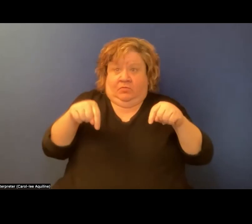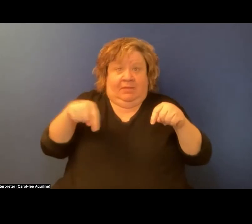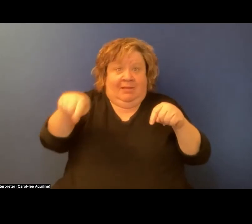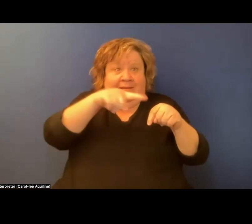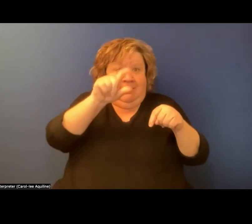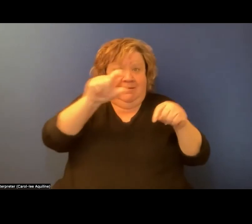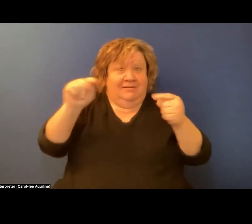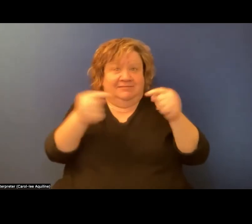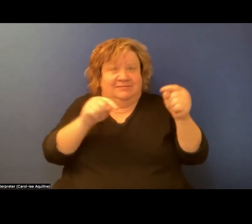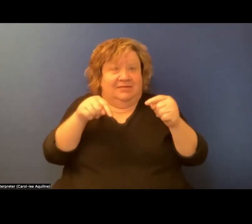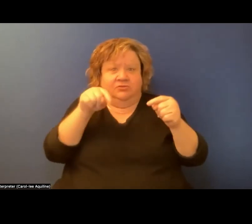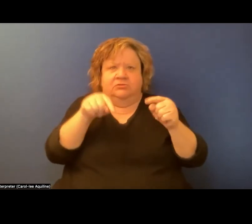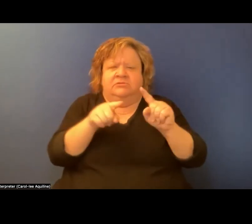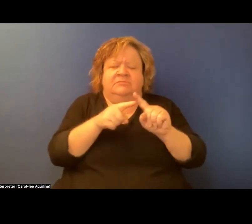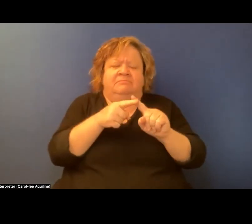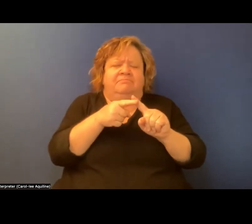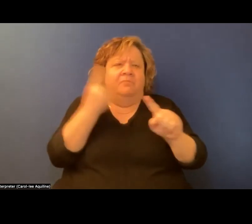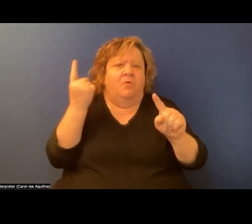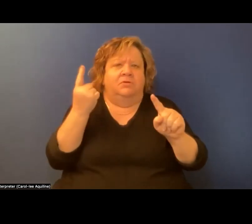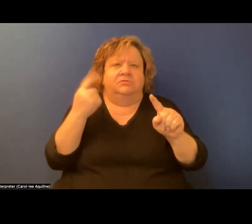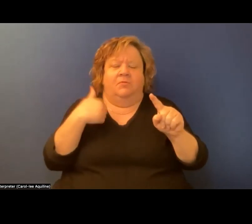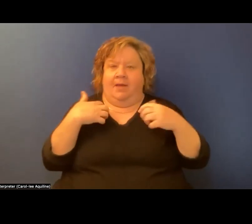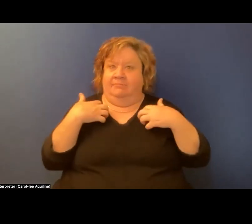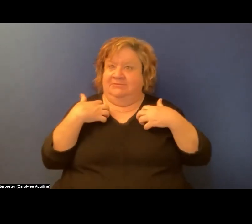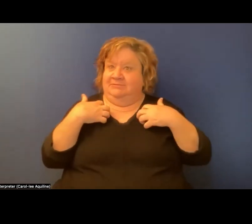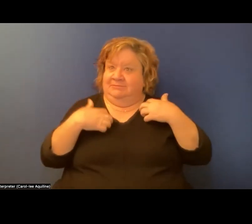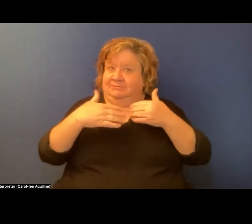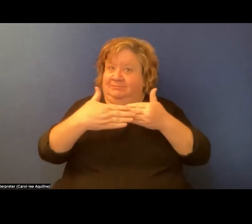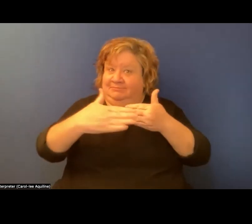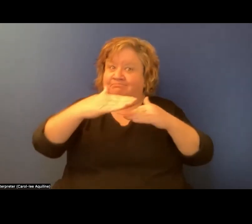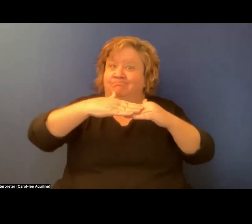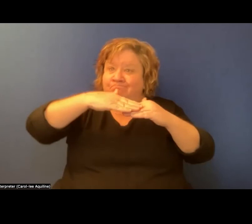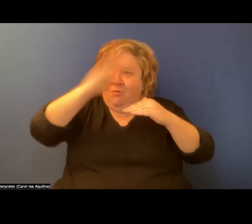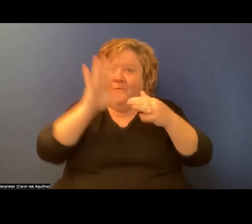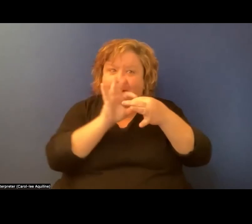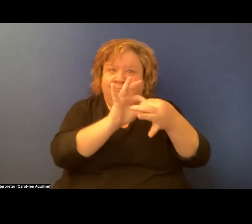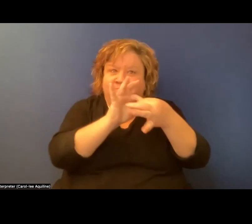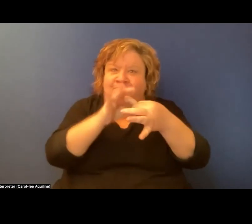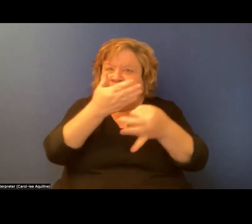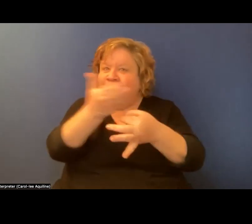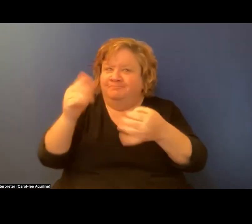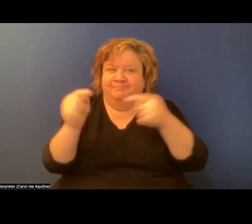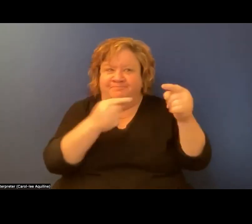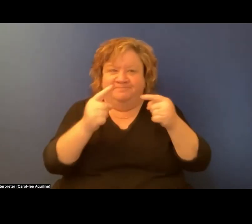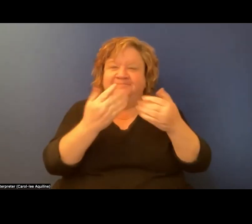forward to continuing the conversation later. Thank you. Thank you,